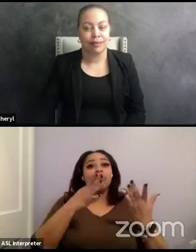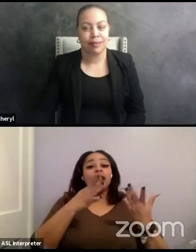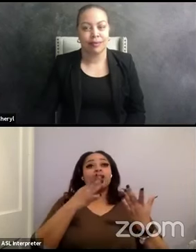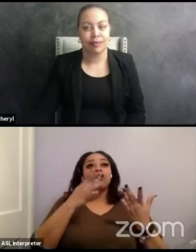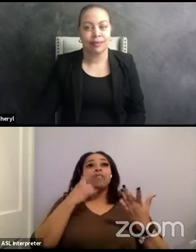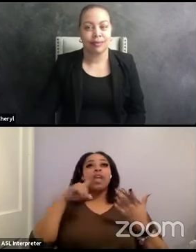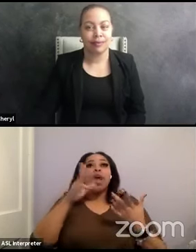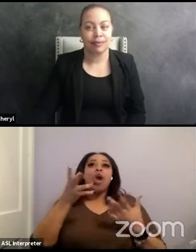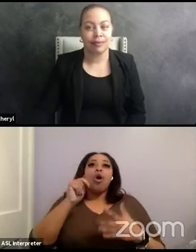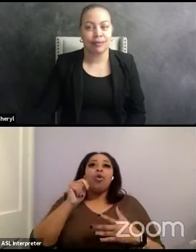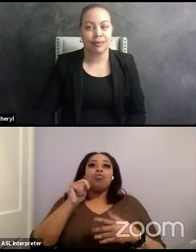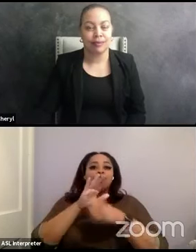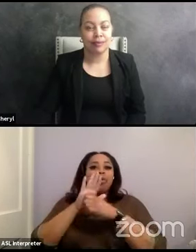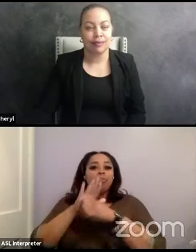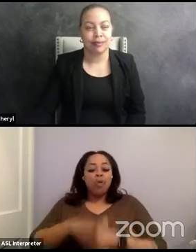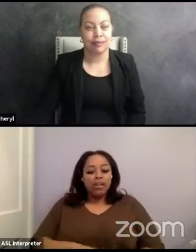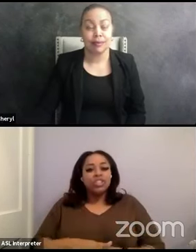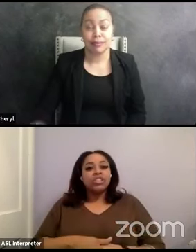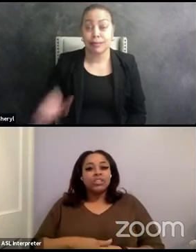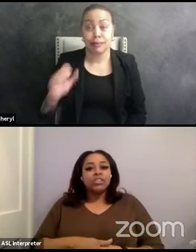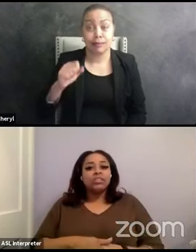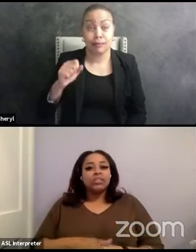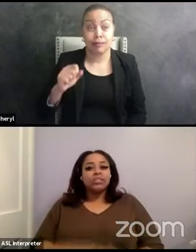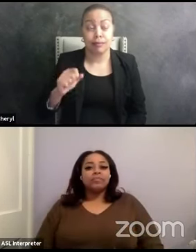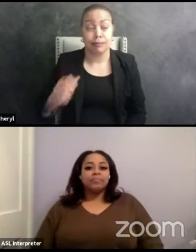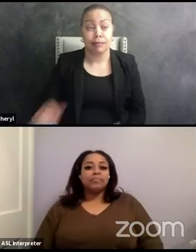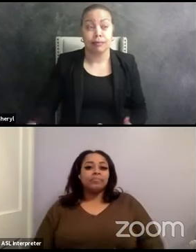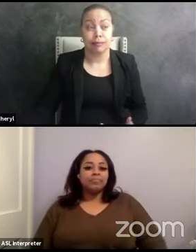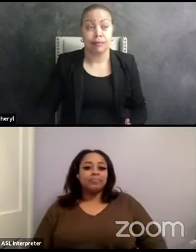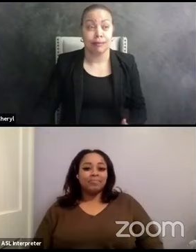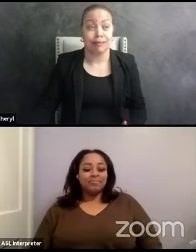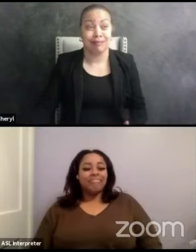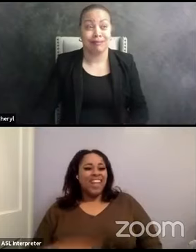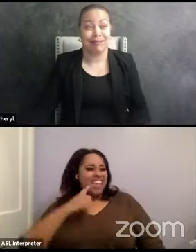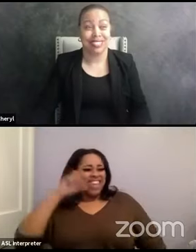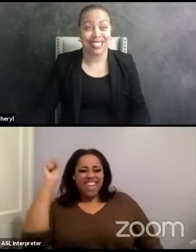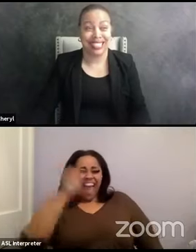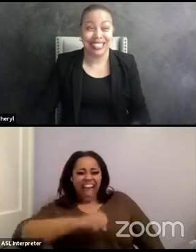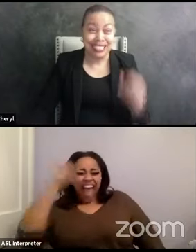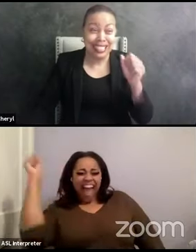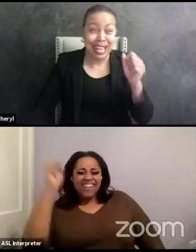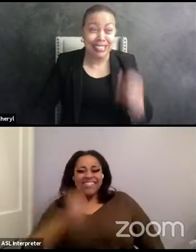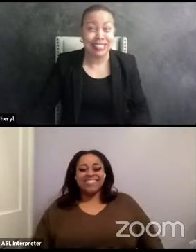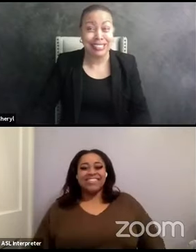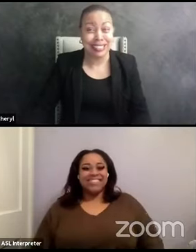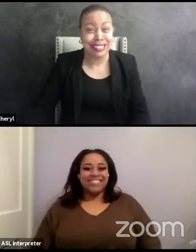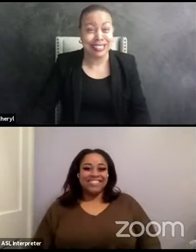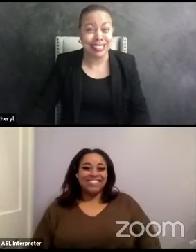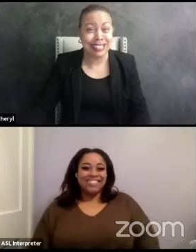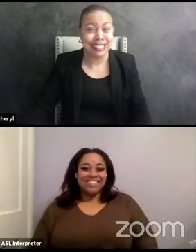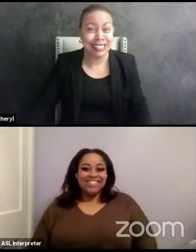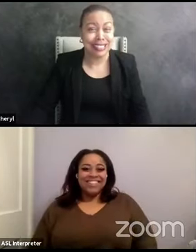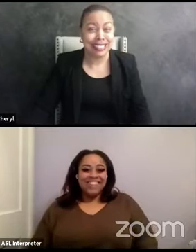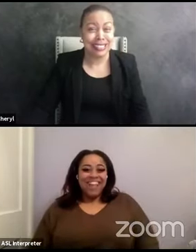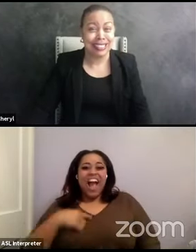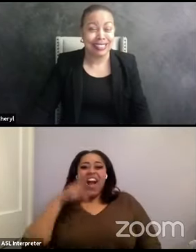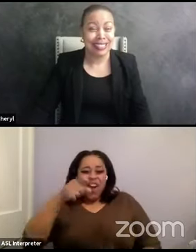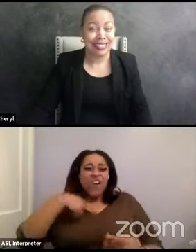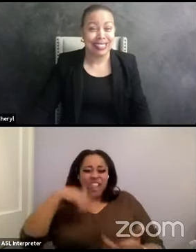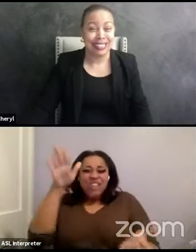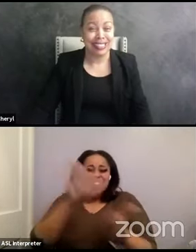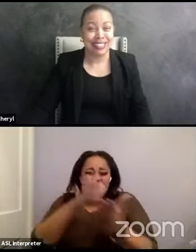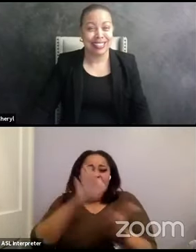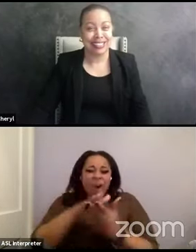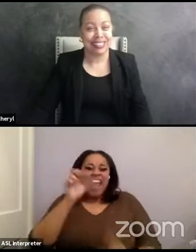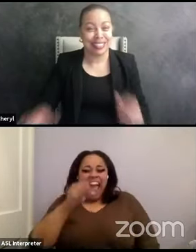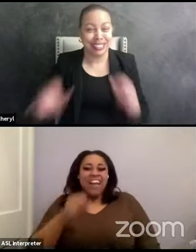in oppression? Yeah, I would say, Yeah, yeah, no, I mean, this is I literally, go to this school. yeah, Okay.